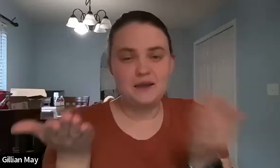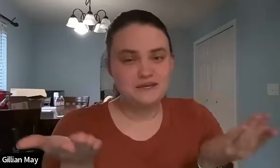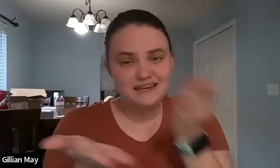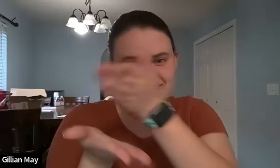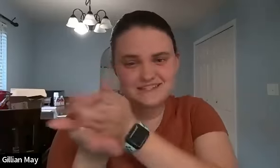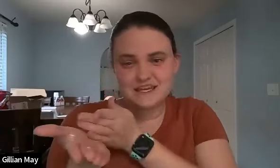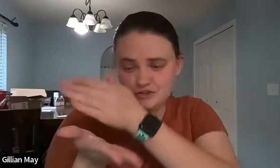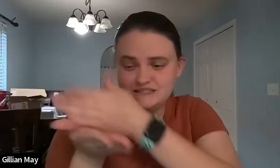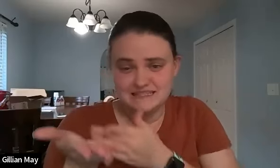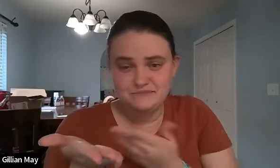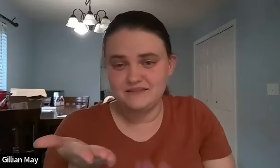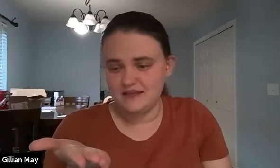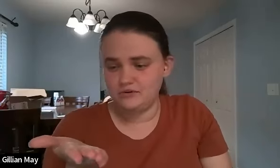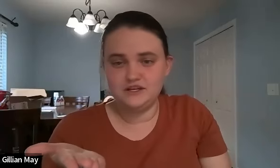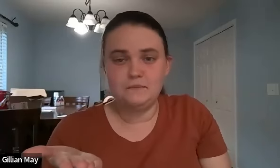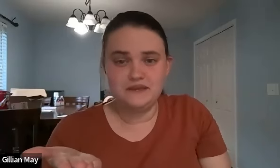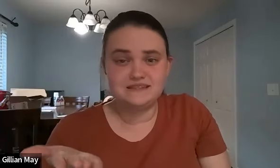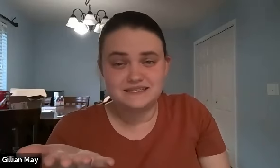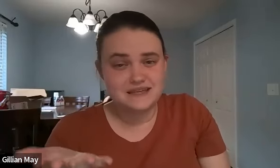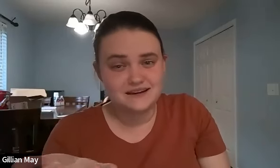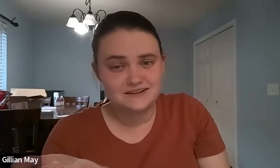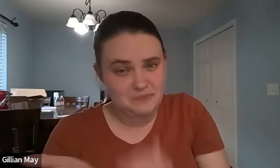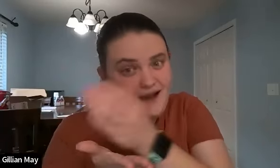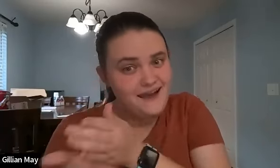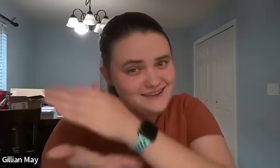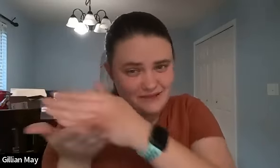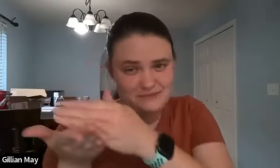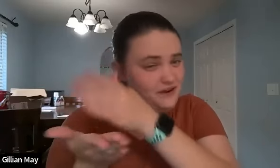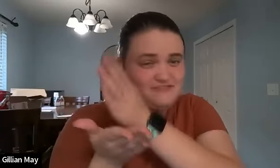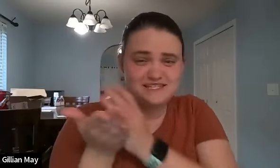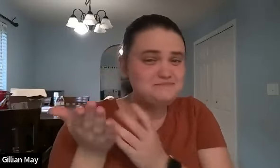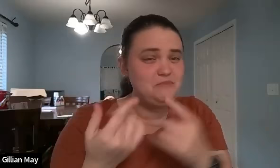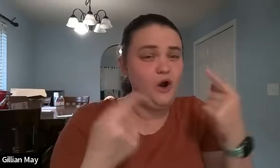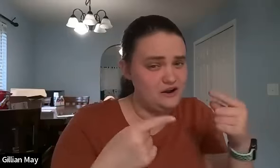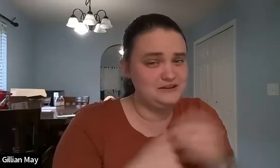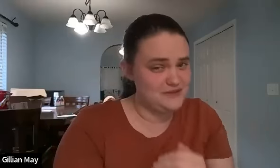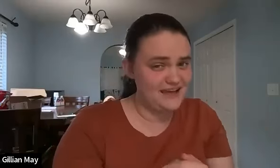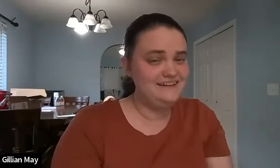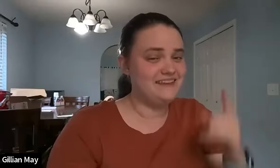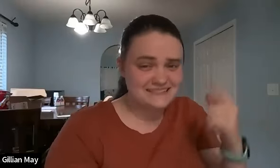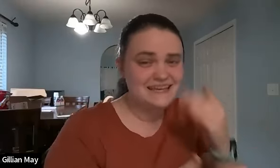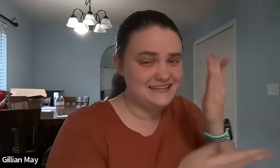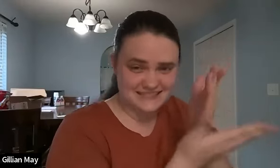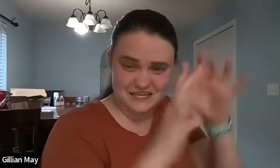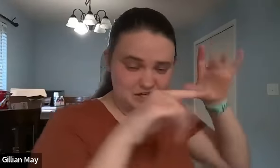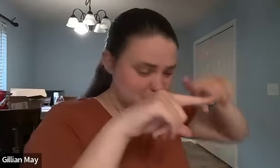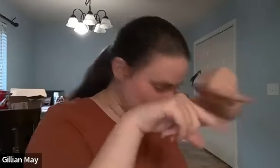I mean, this I could see being like, well, pizza is technically a pie. I've seen people argue that. They say because it's in a